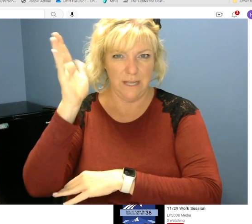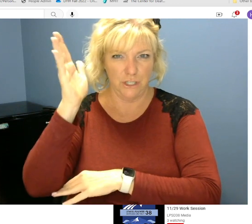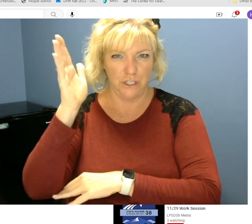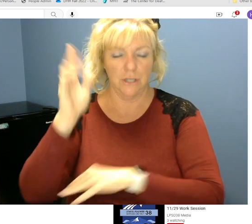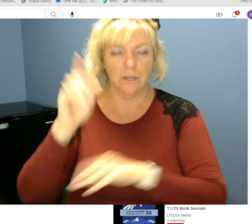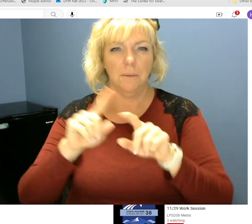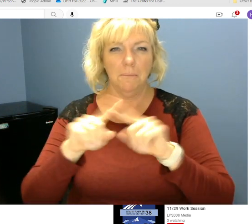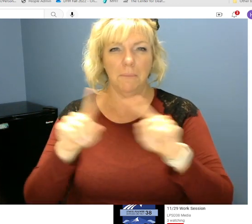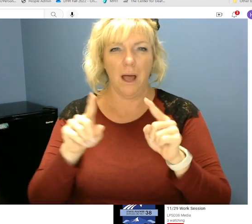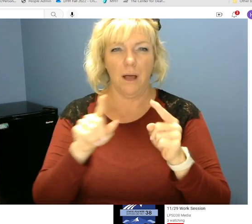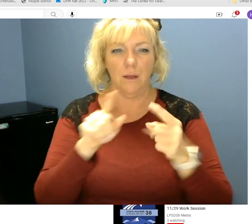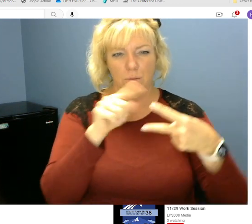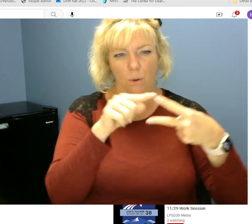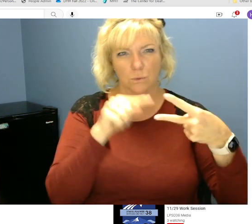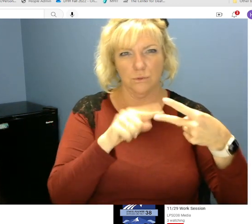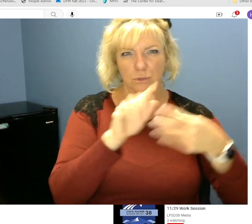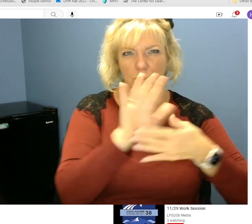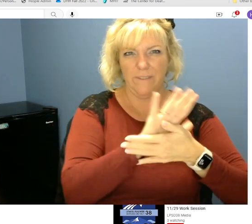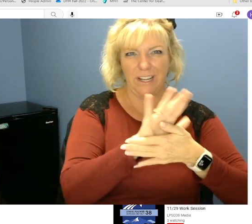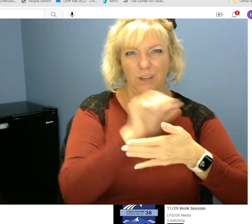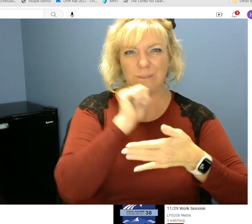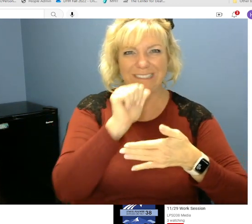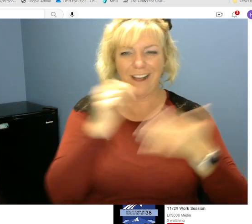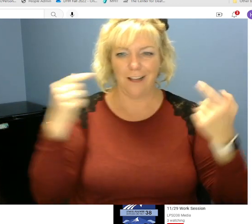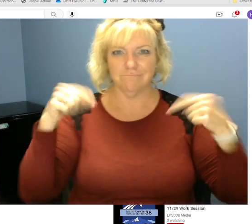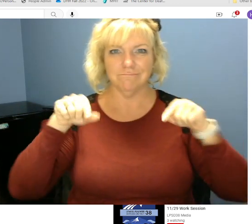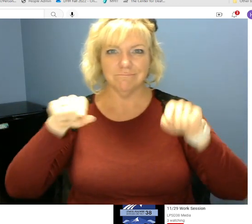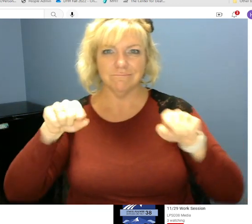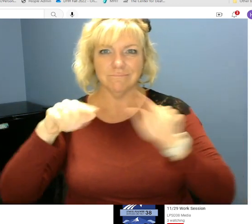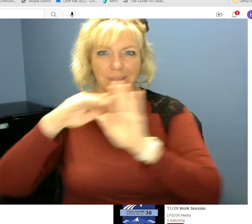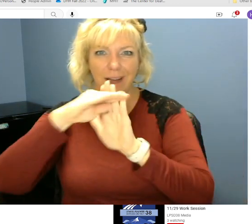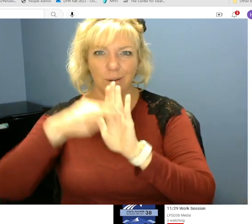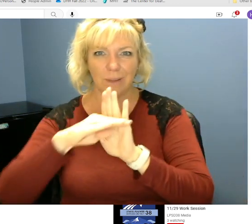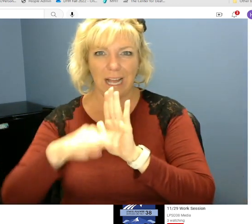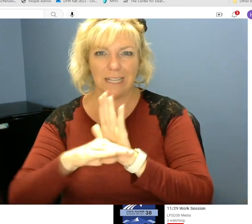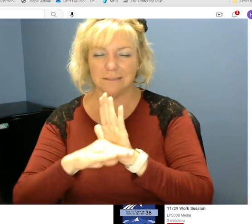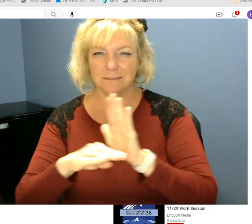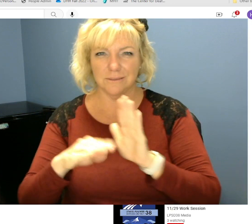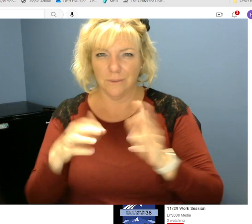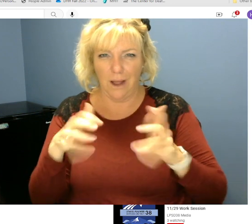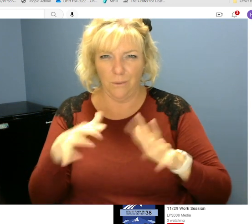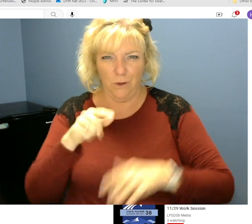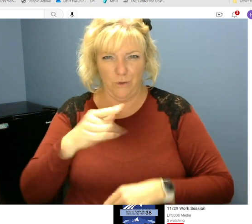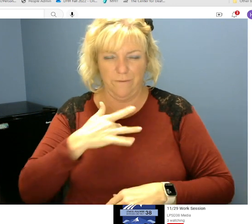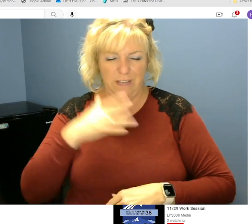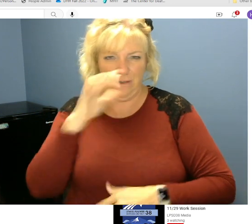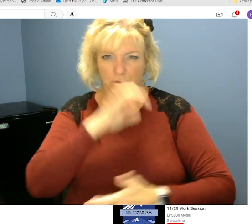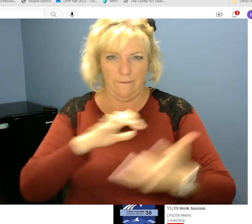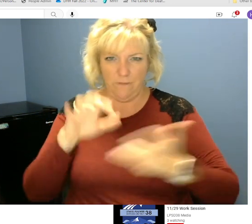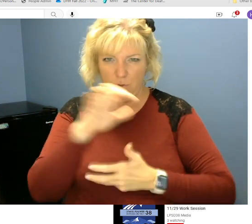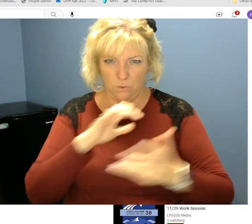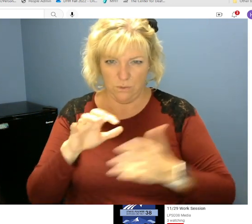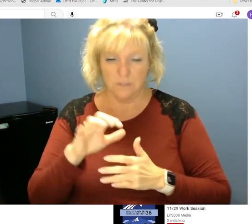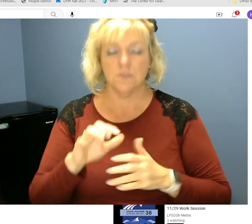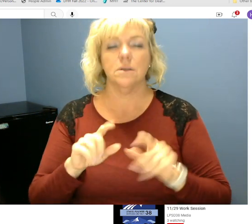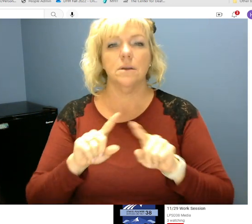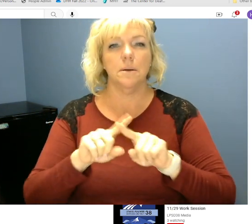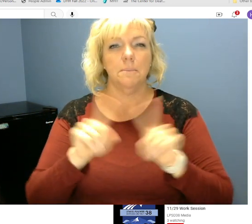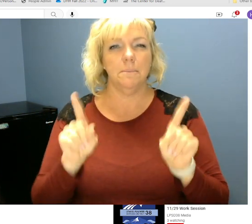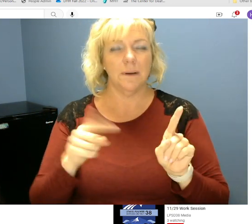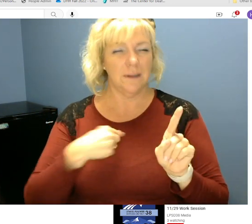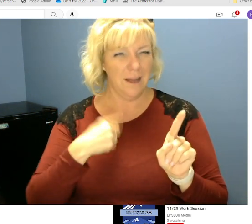kind of follow the outline as I've got it laid out for you, so I didn't want that to be any, kind of point of confusion. So I think what I'll